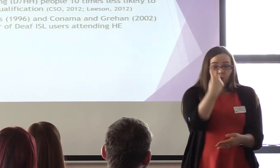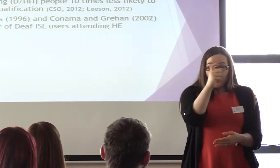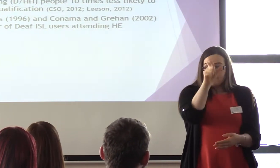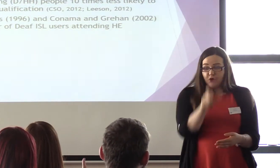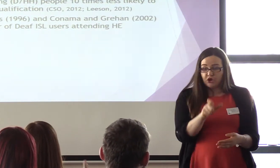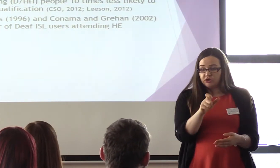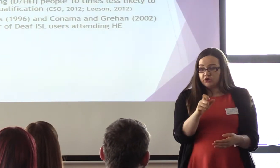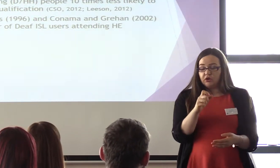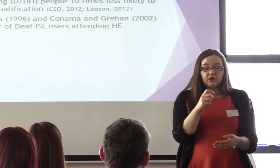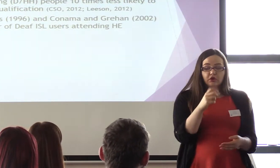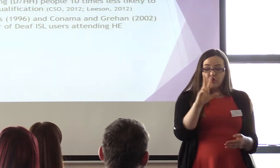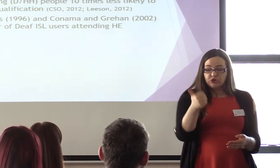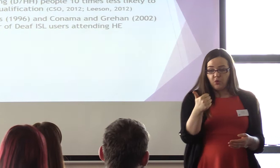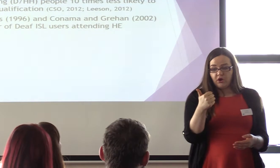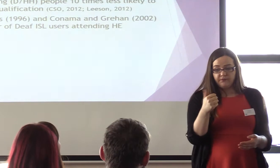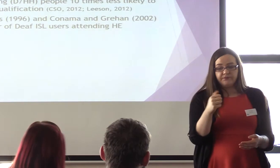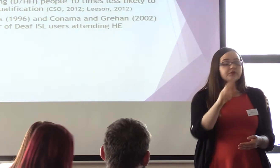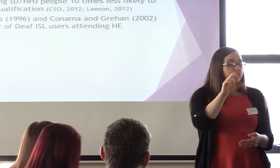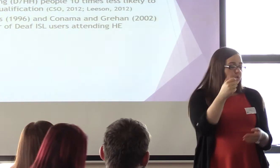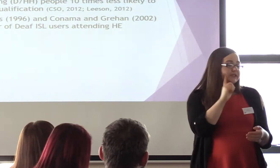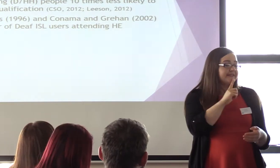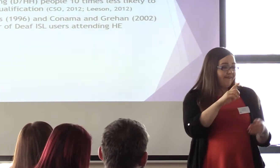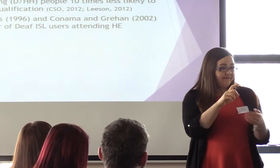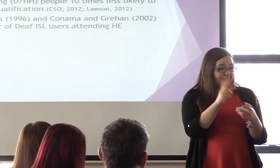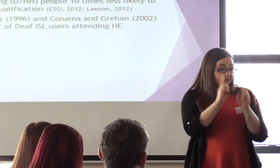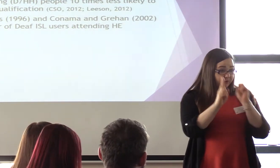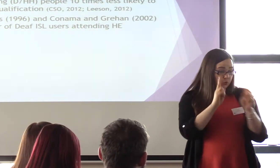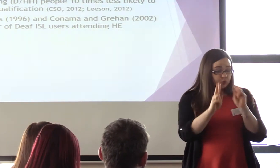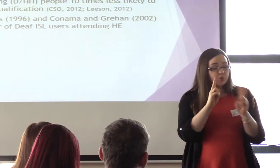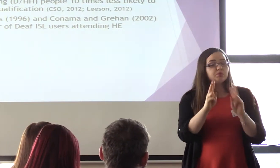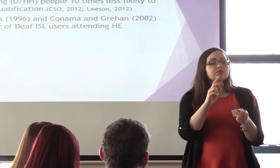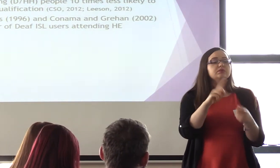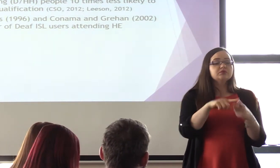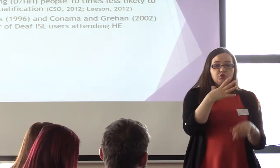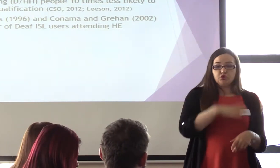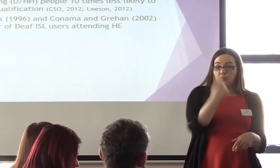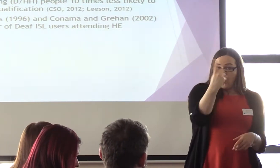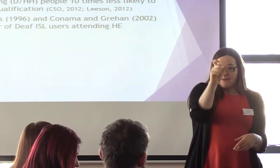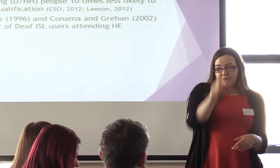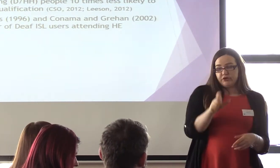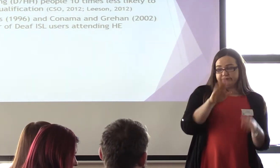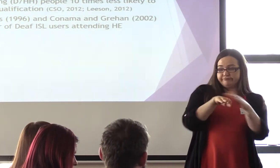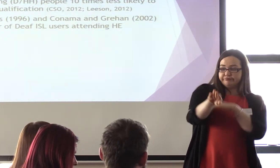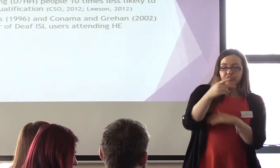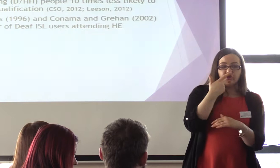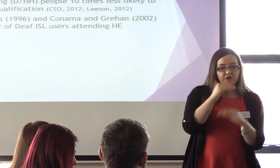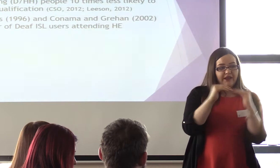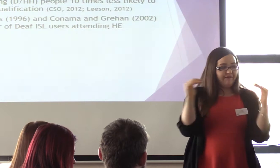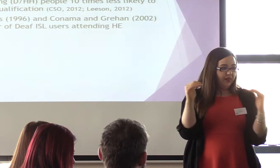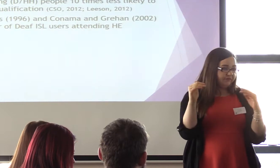There were 31 deaf interviews within this research, and one person